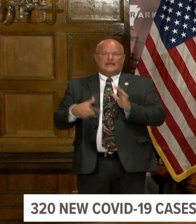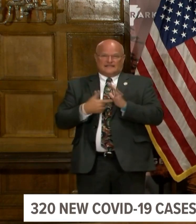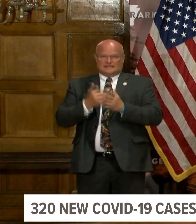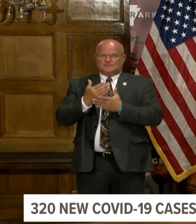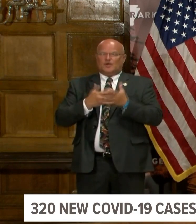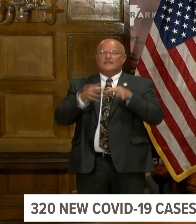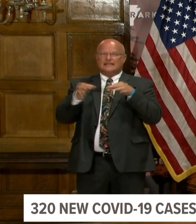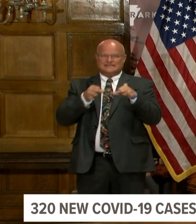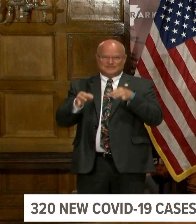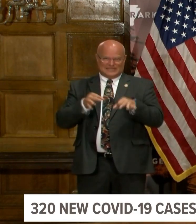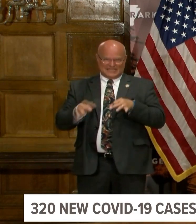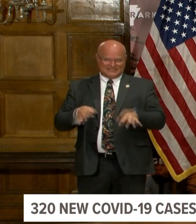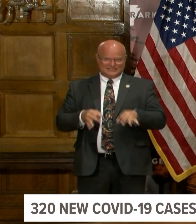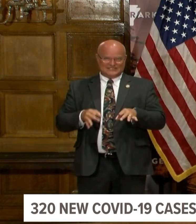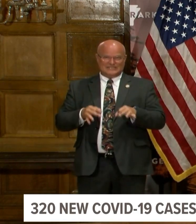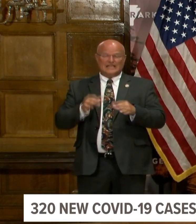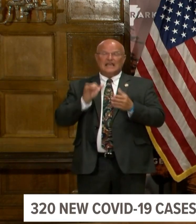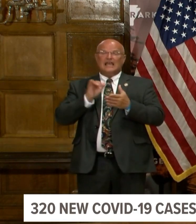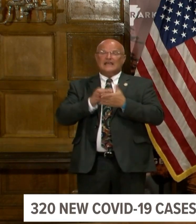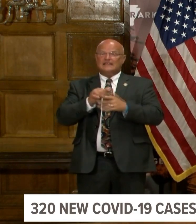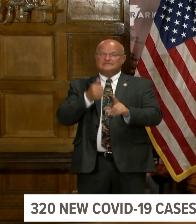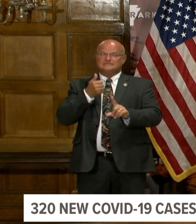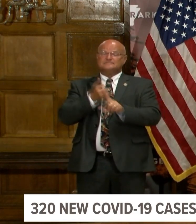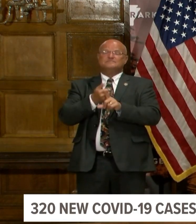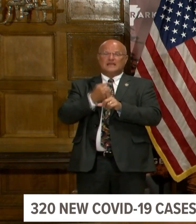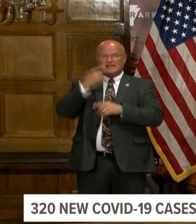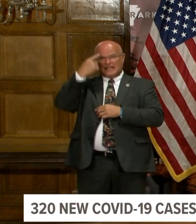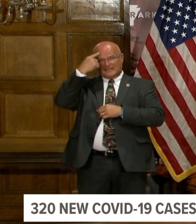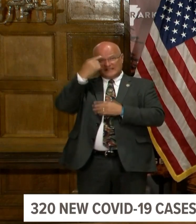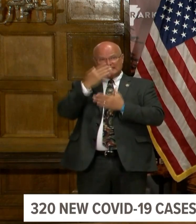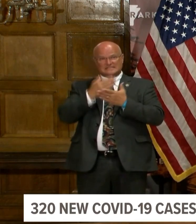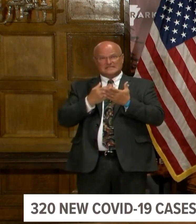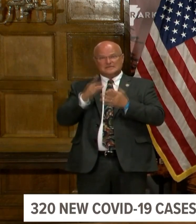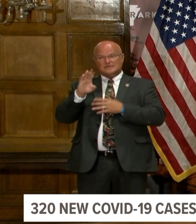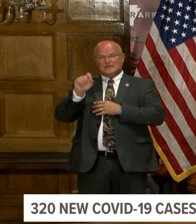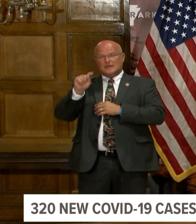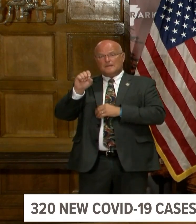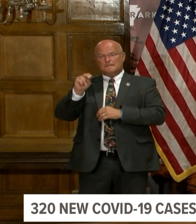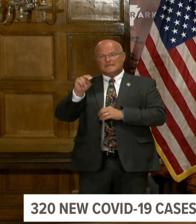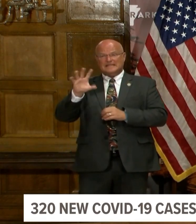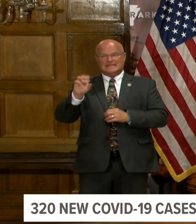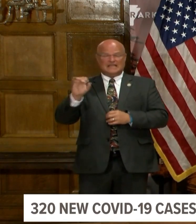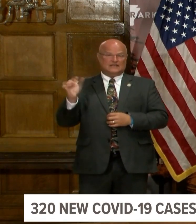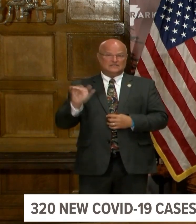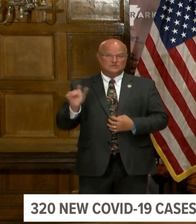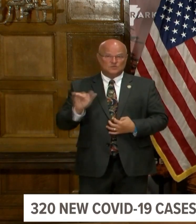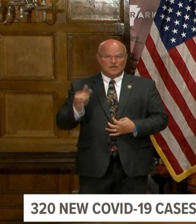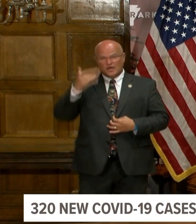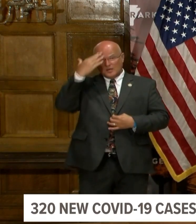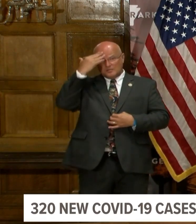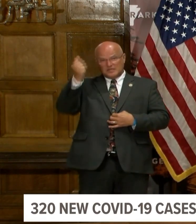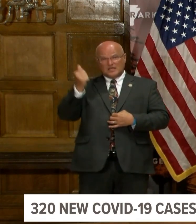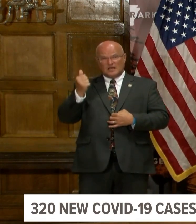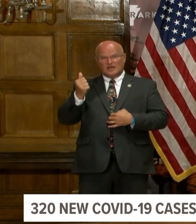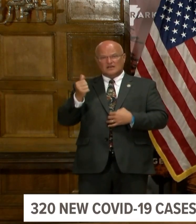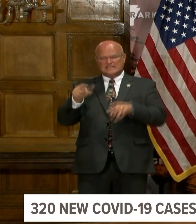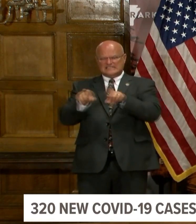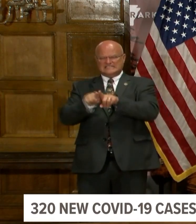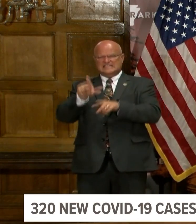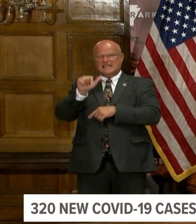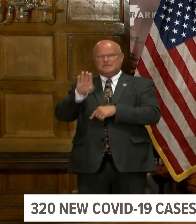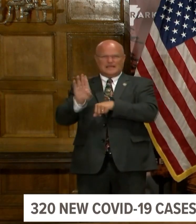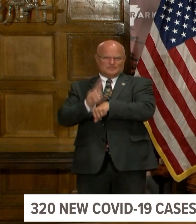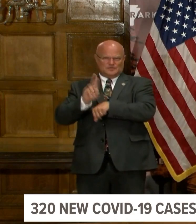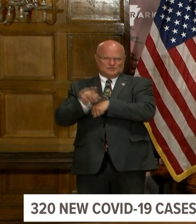of that explanation. And that would impact also, I think, to some extent, Benton County as well, because the same lab would have